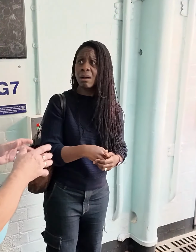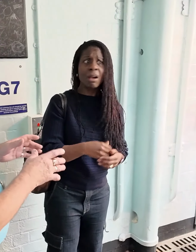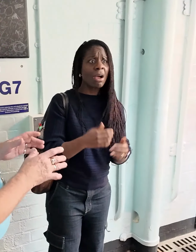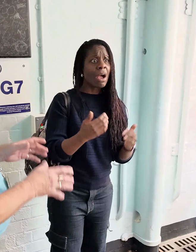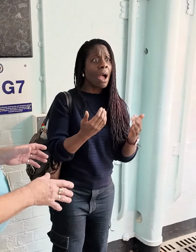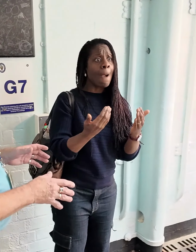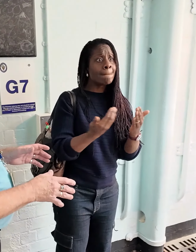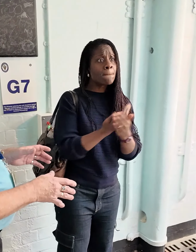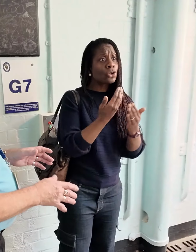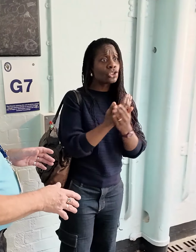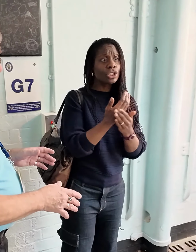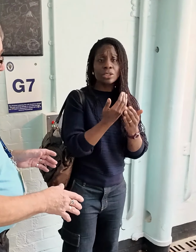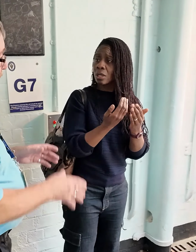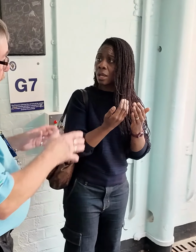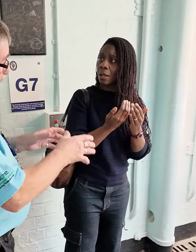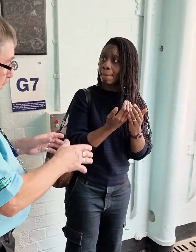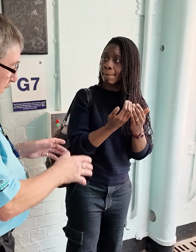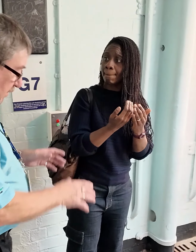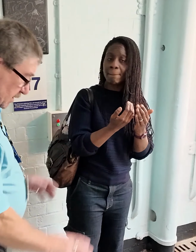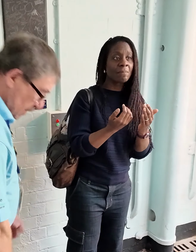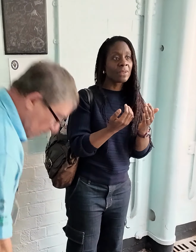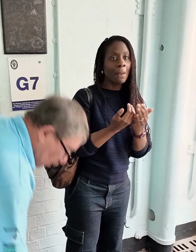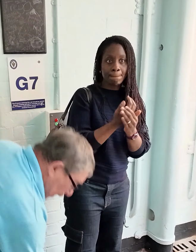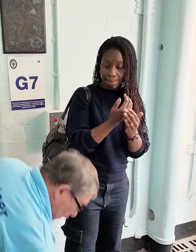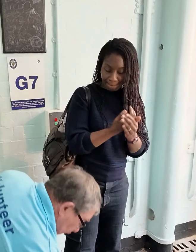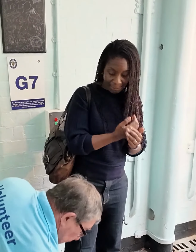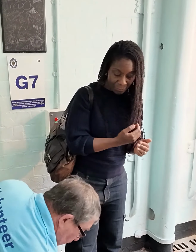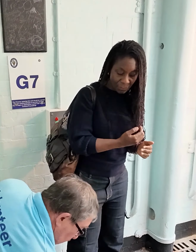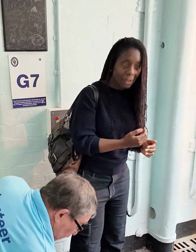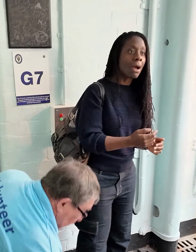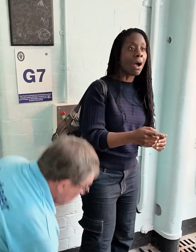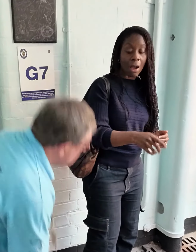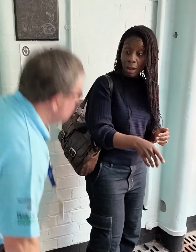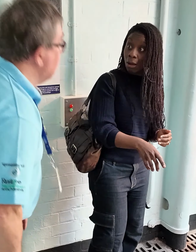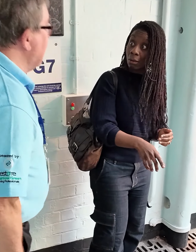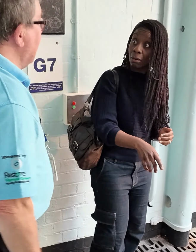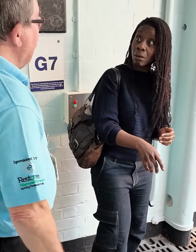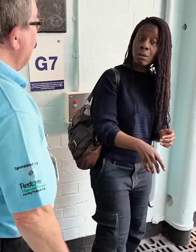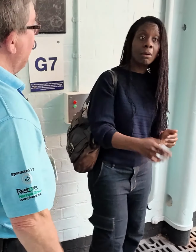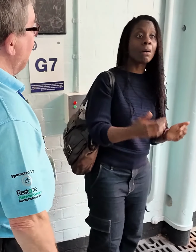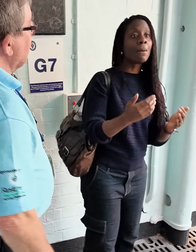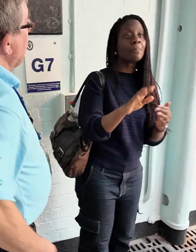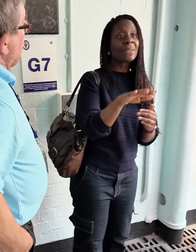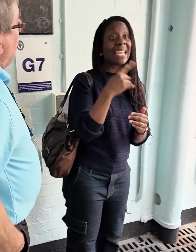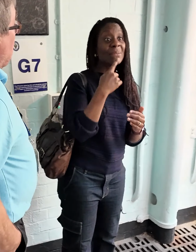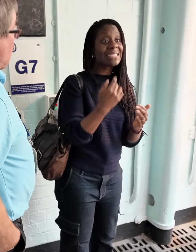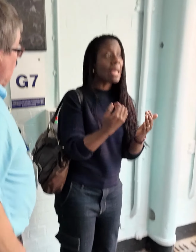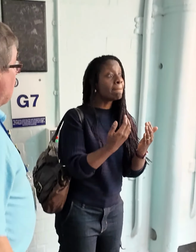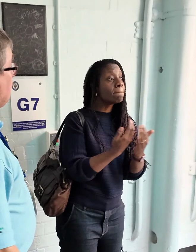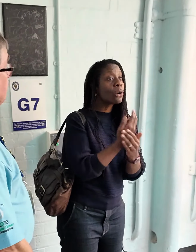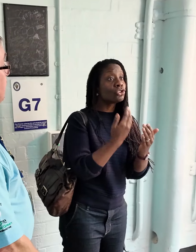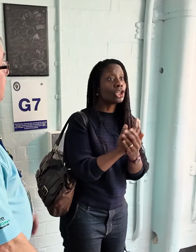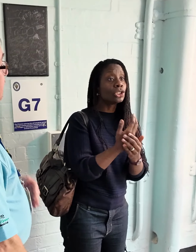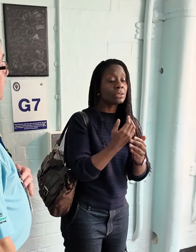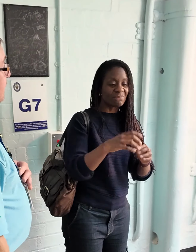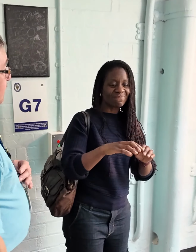modern custody block, the benches are about this high off the floor, so that if you're